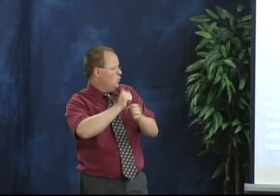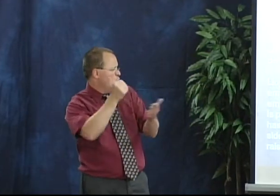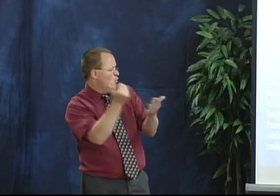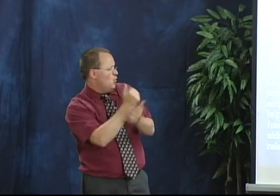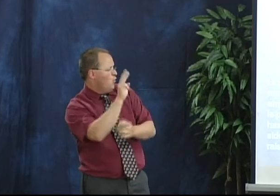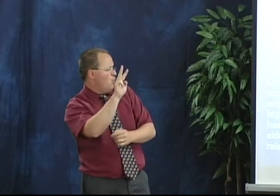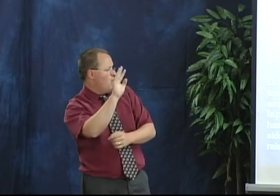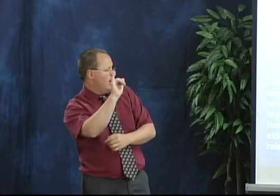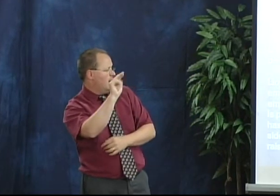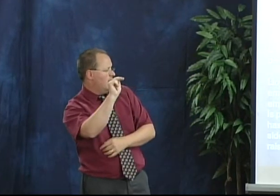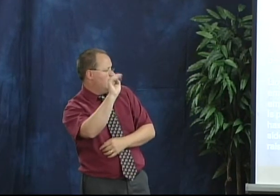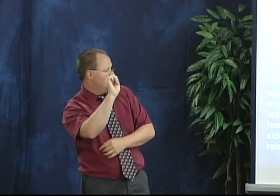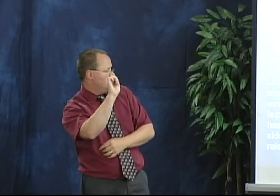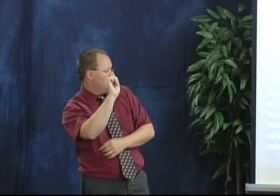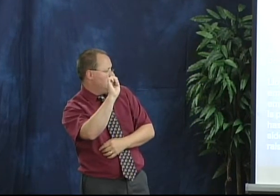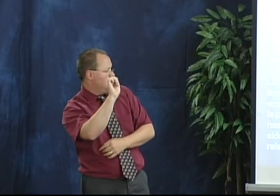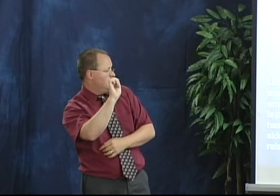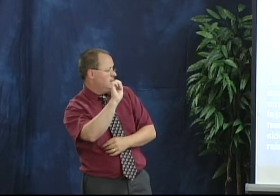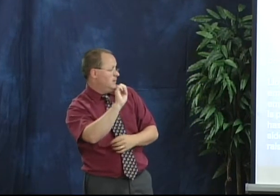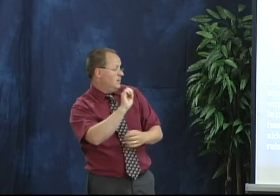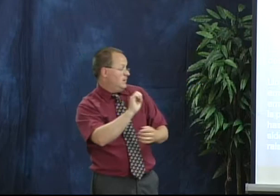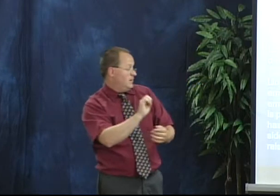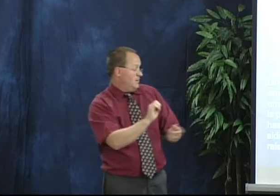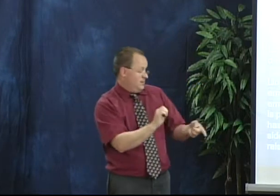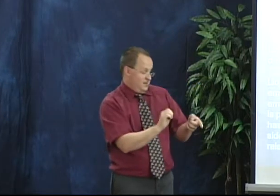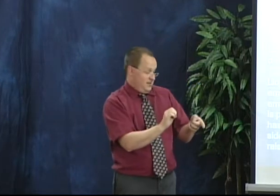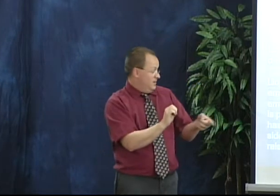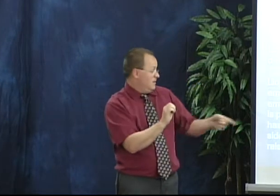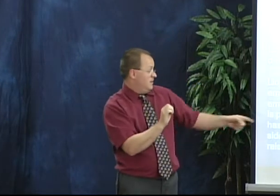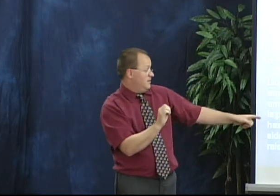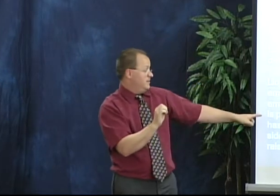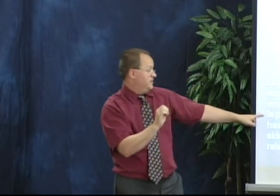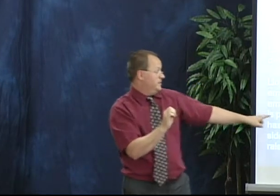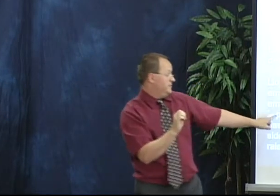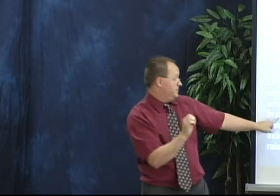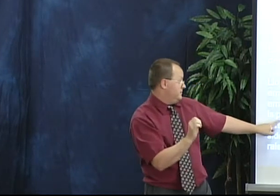You cannot fill with new wine a vessel